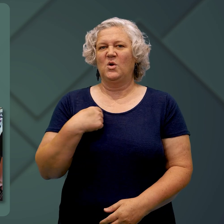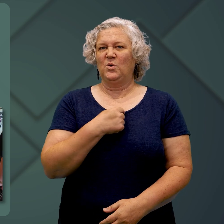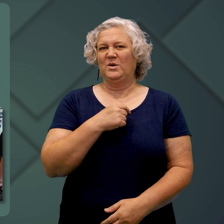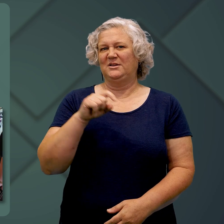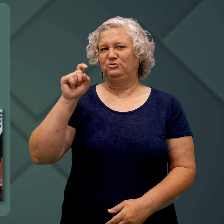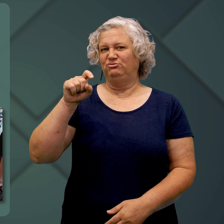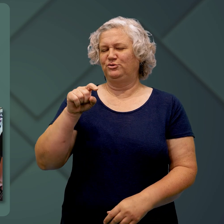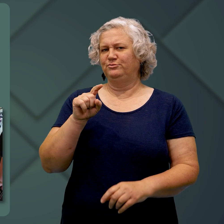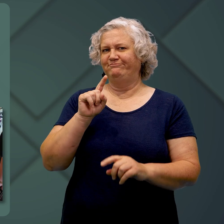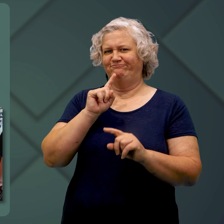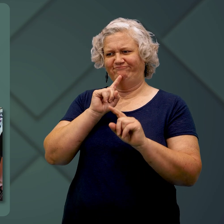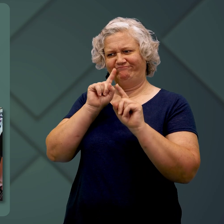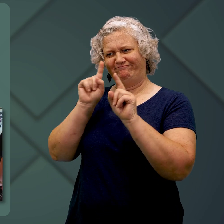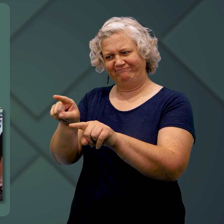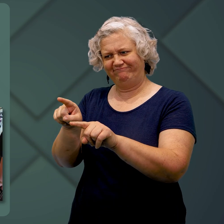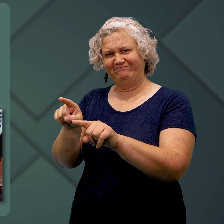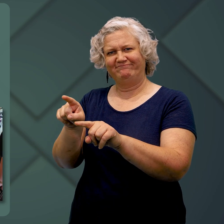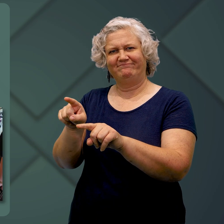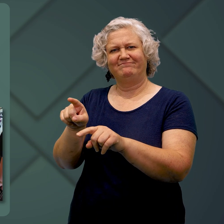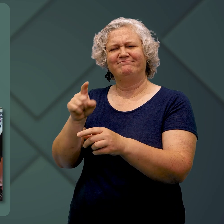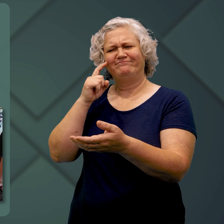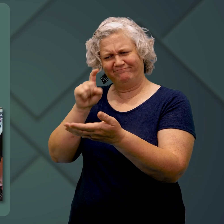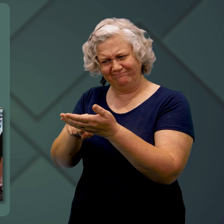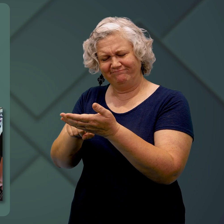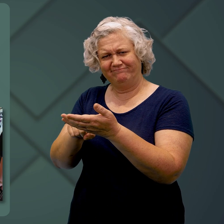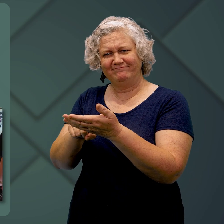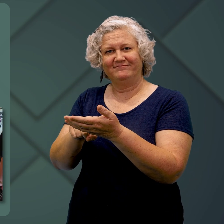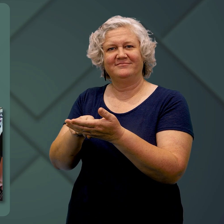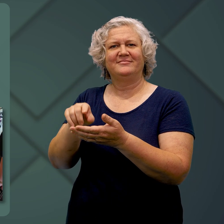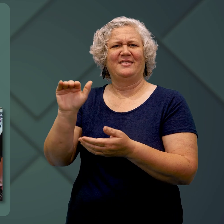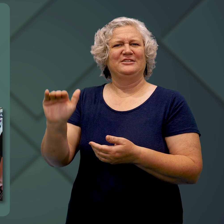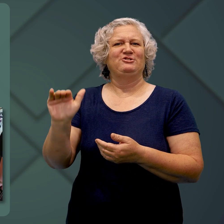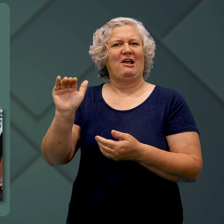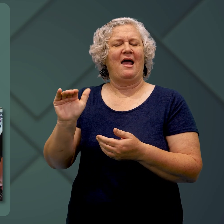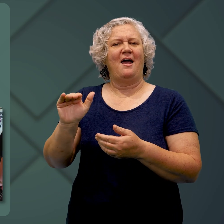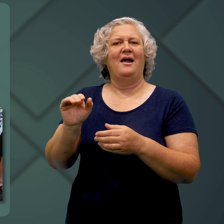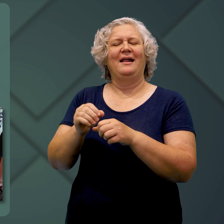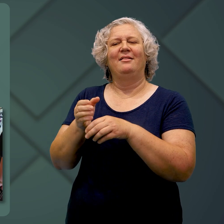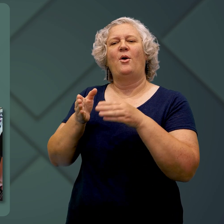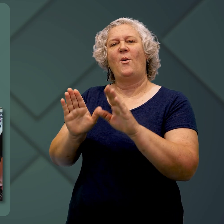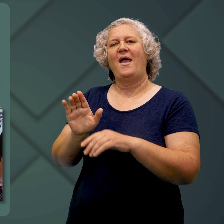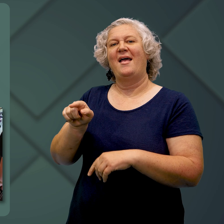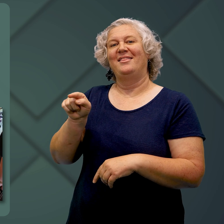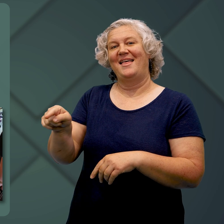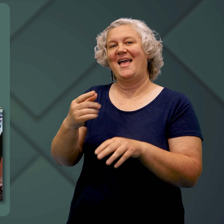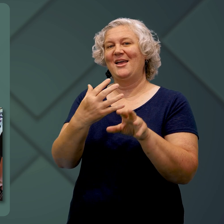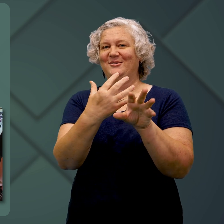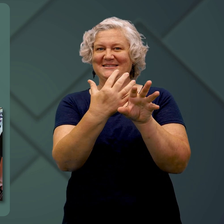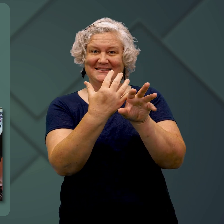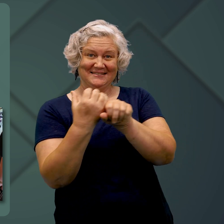We have to respond to and affirm the child in the same way that they receive information.